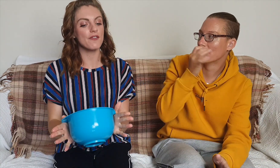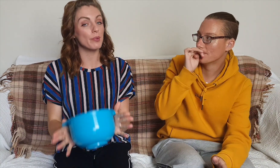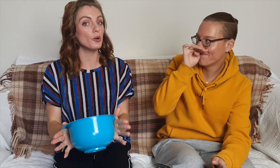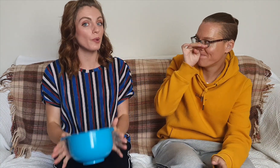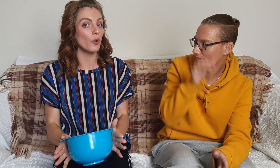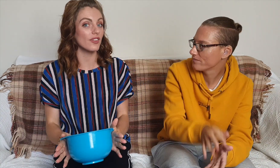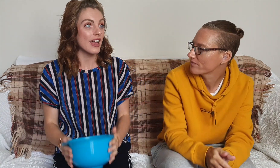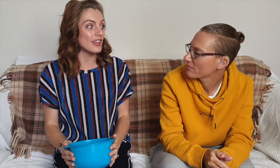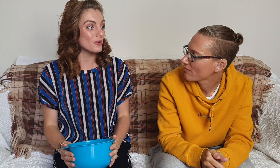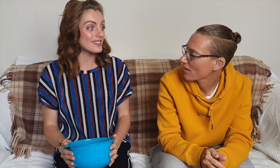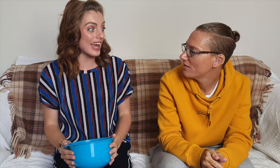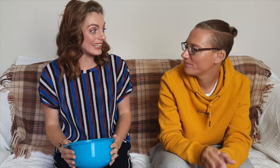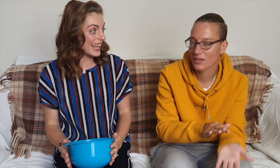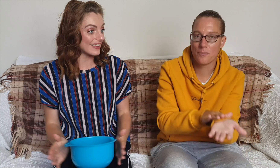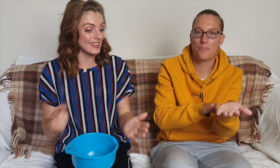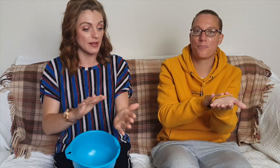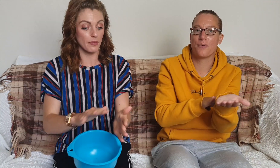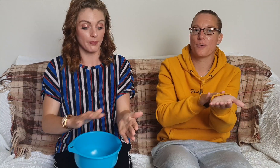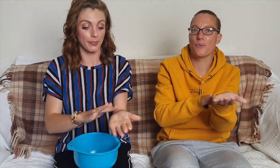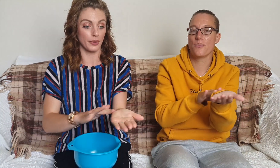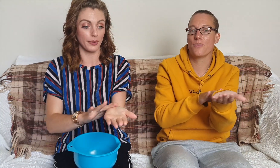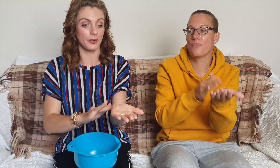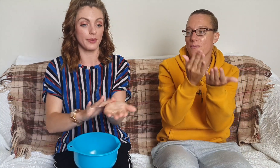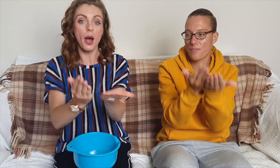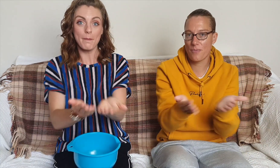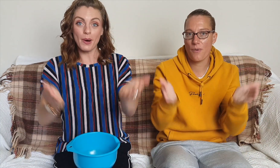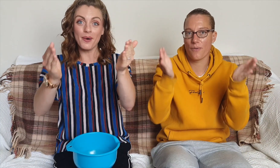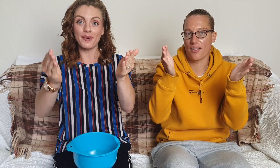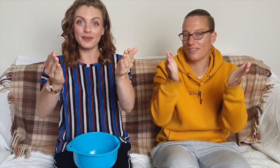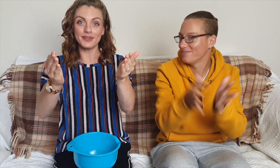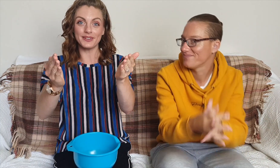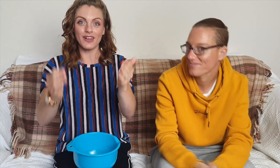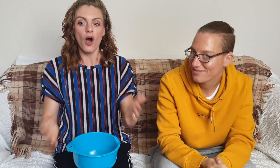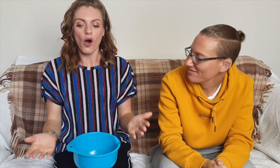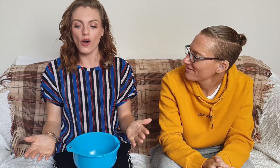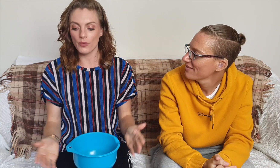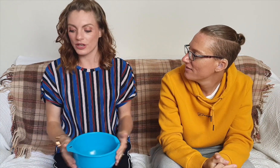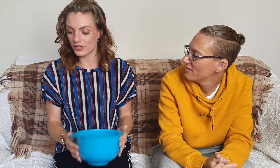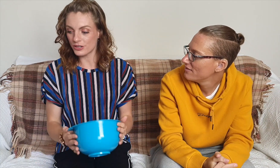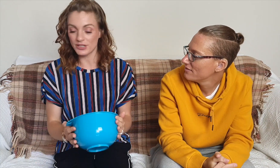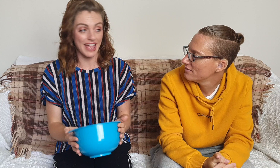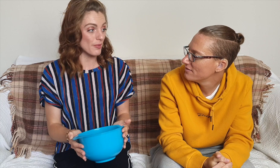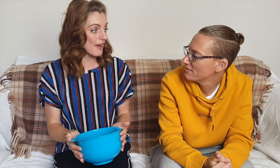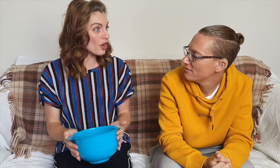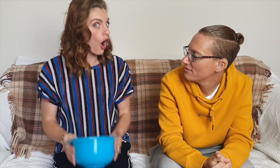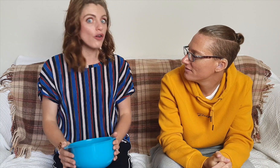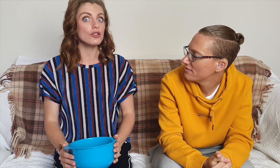blue ball, then you would sign like this. Blue ball. Or we could pretend that we have an